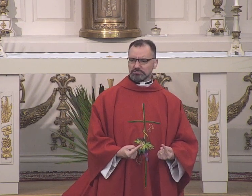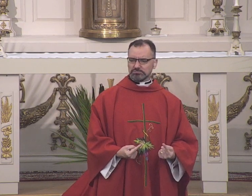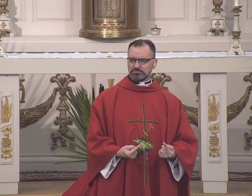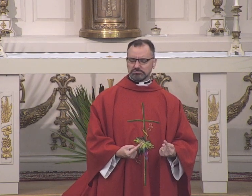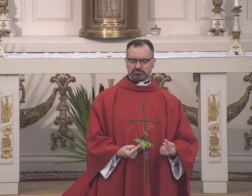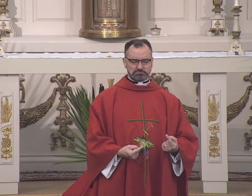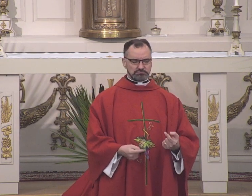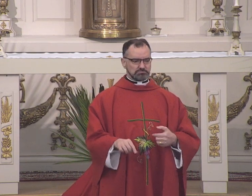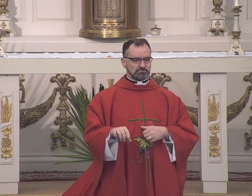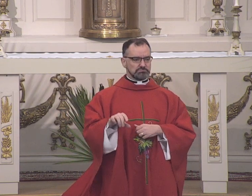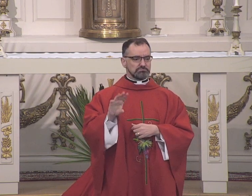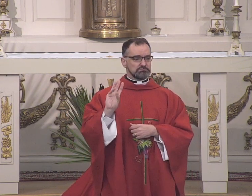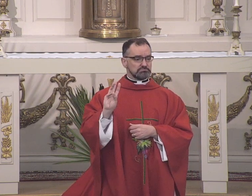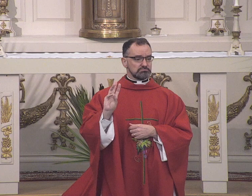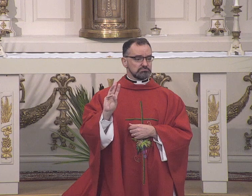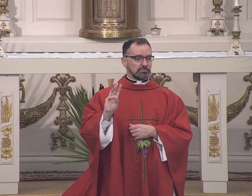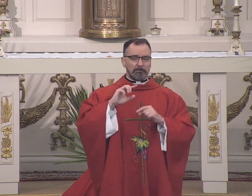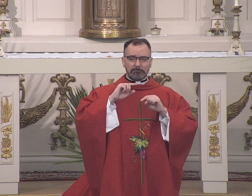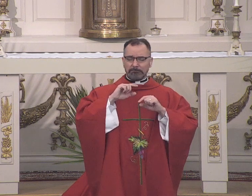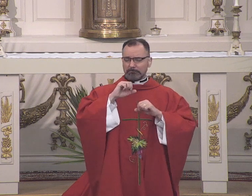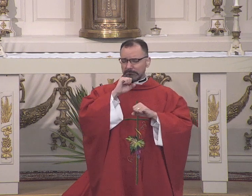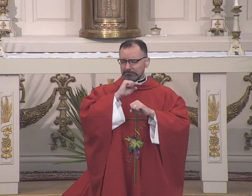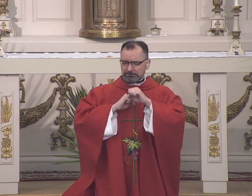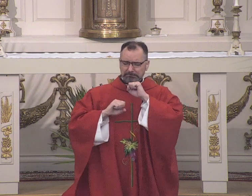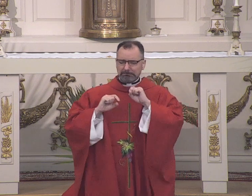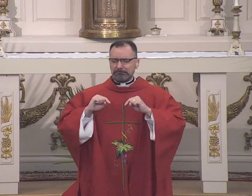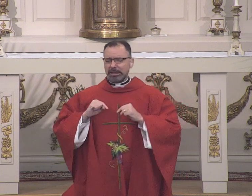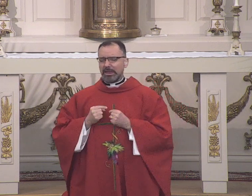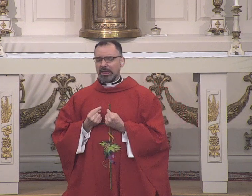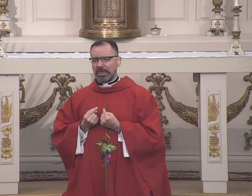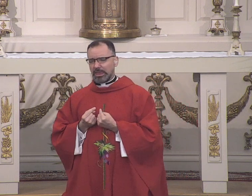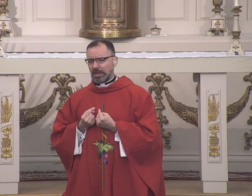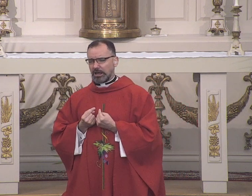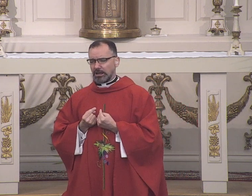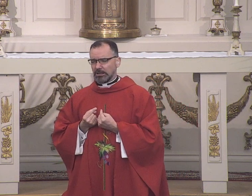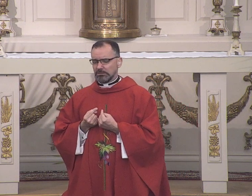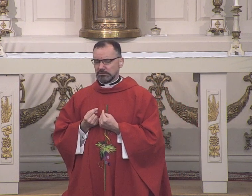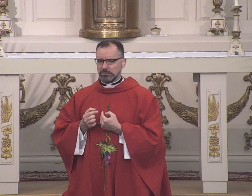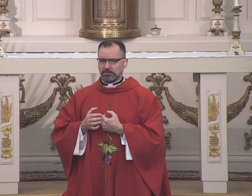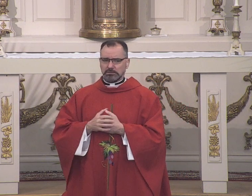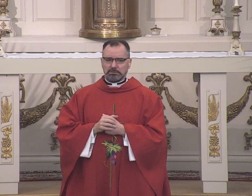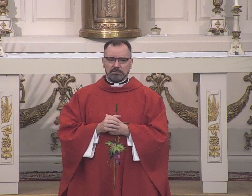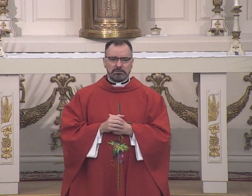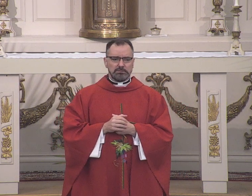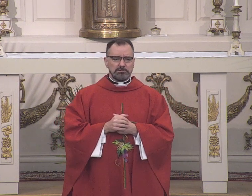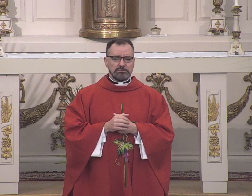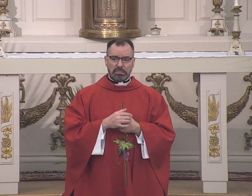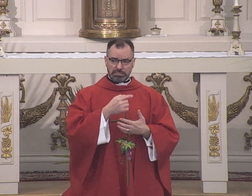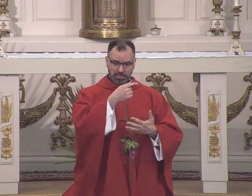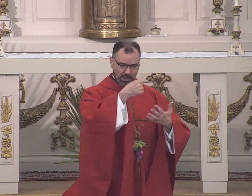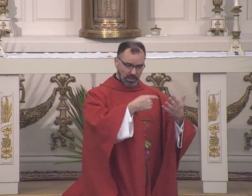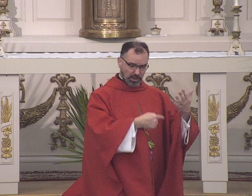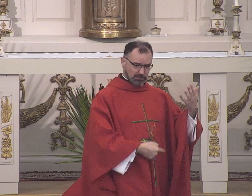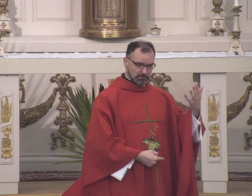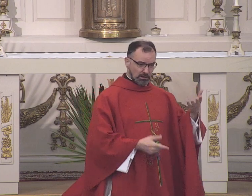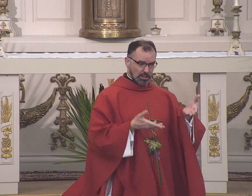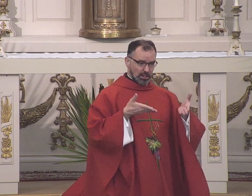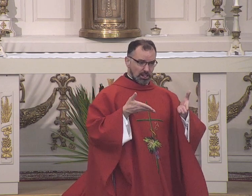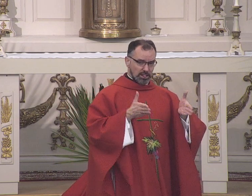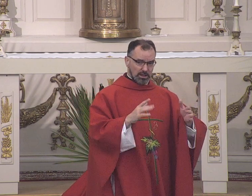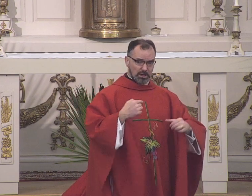The injury, physical, emotional, the suffering, his pain,